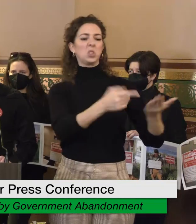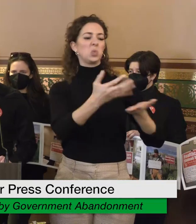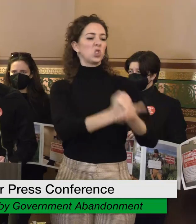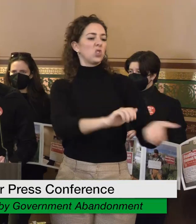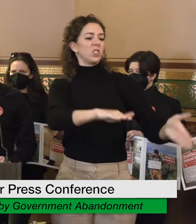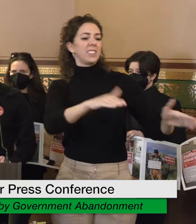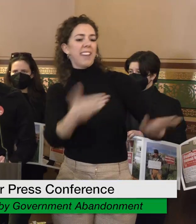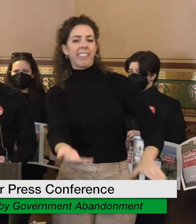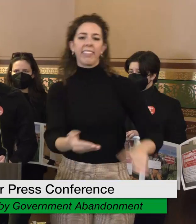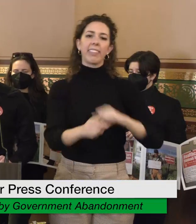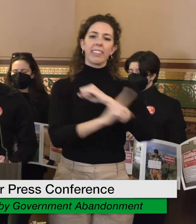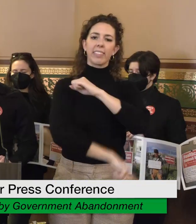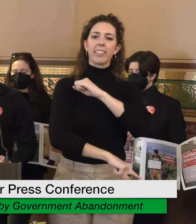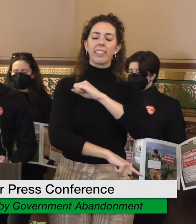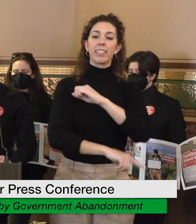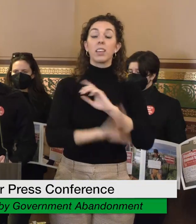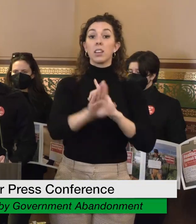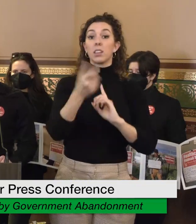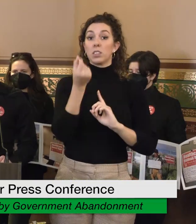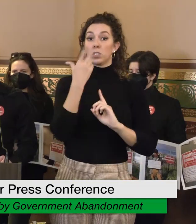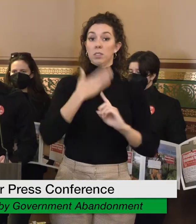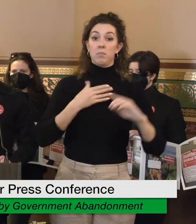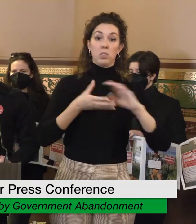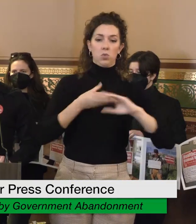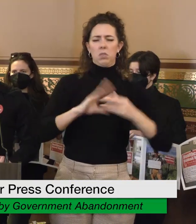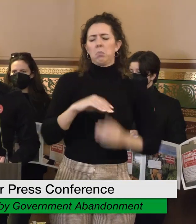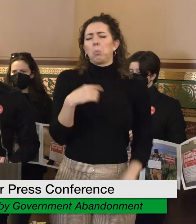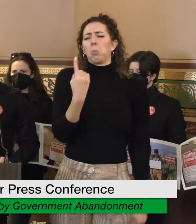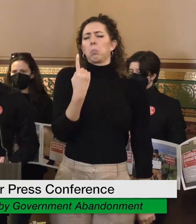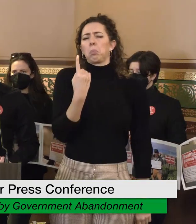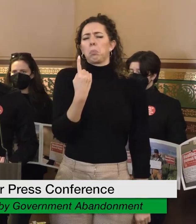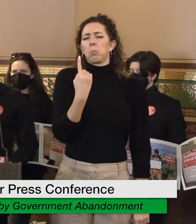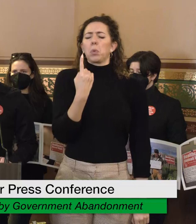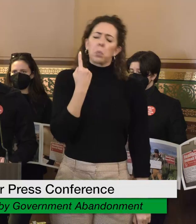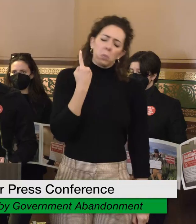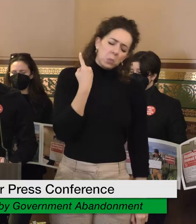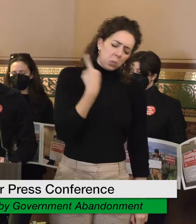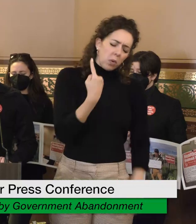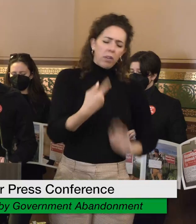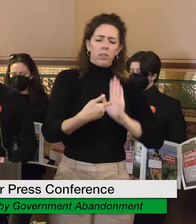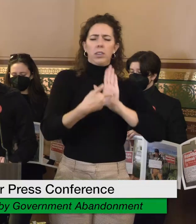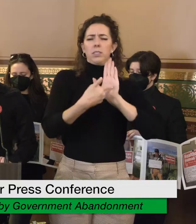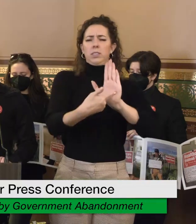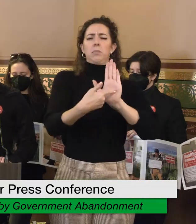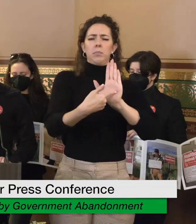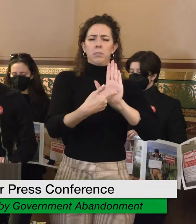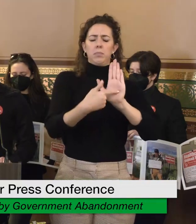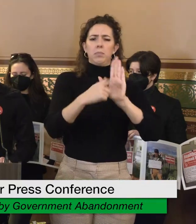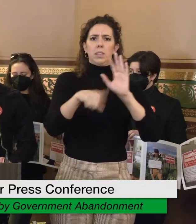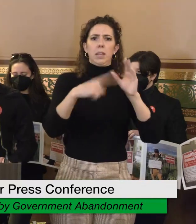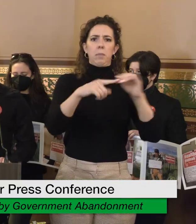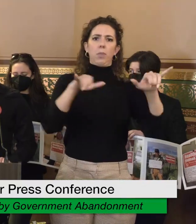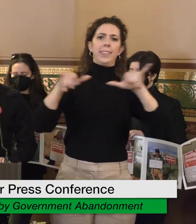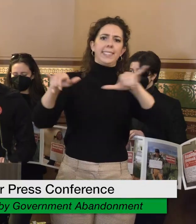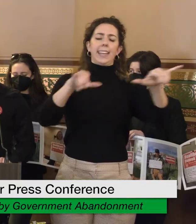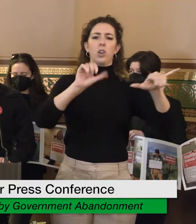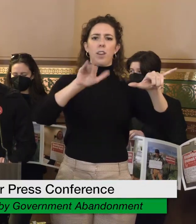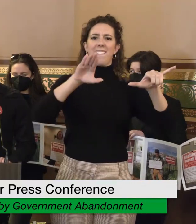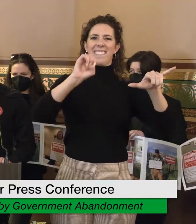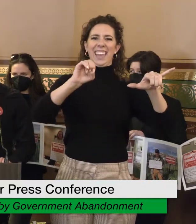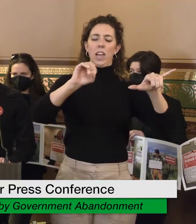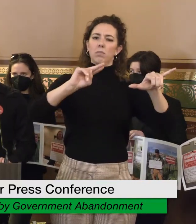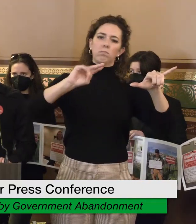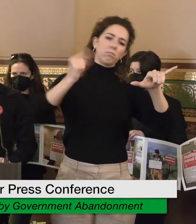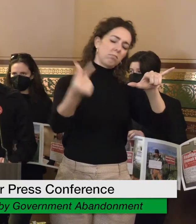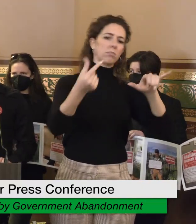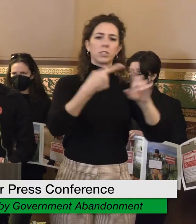penalty. Now, my story is just one example of the less than prevailing standard of care provided by the Vermont